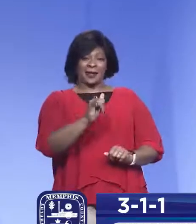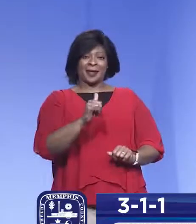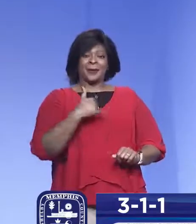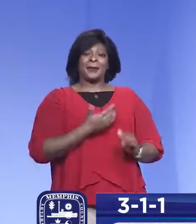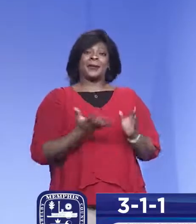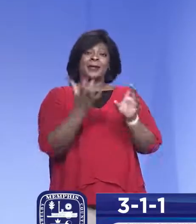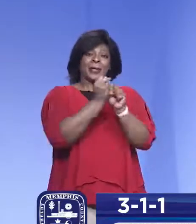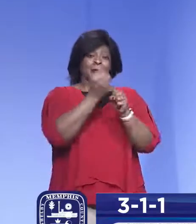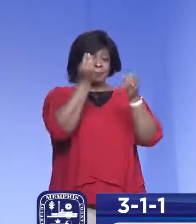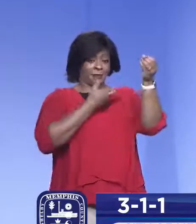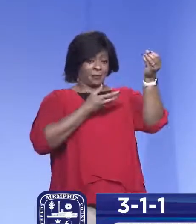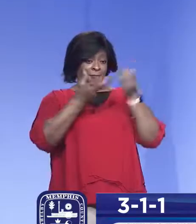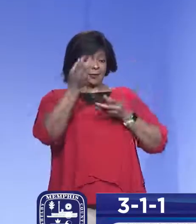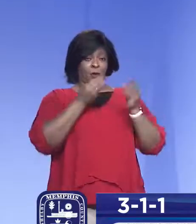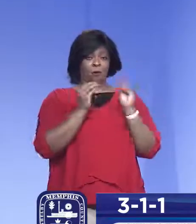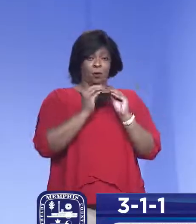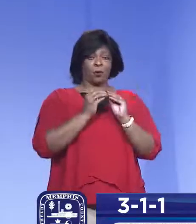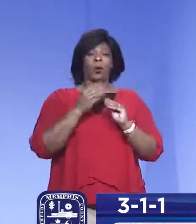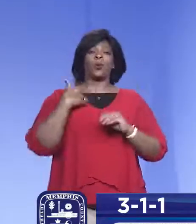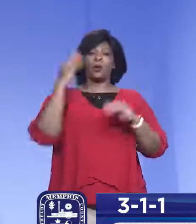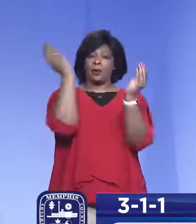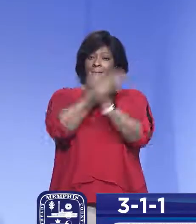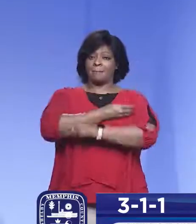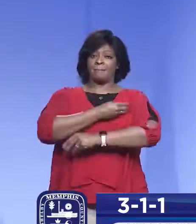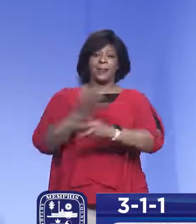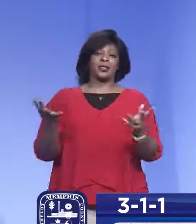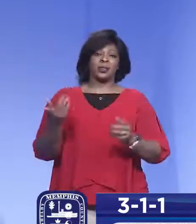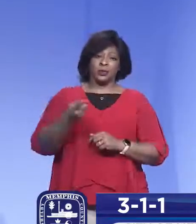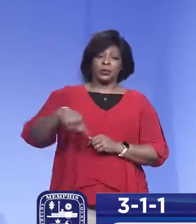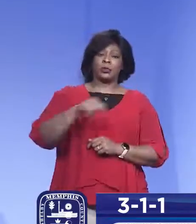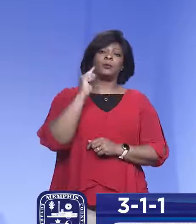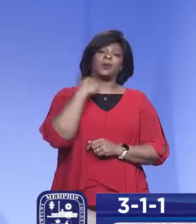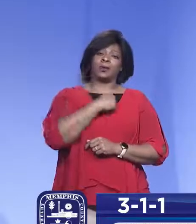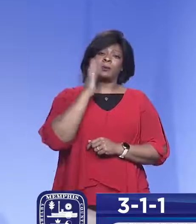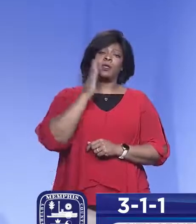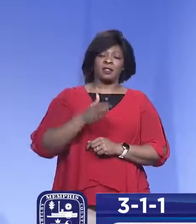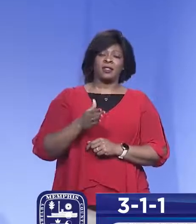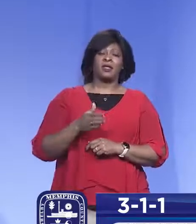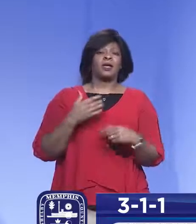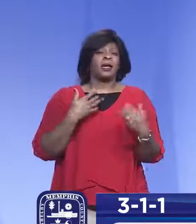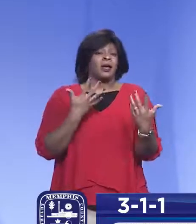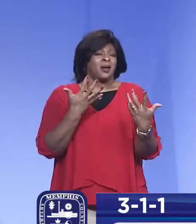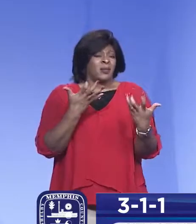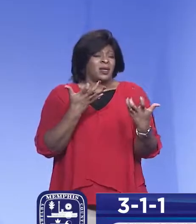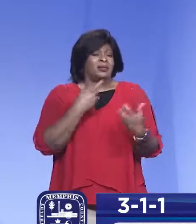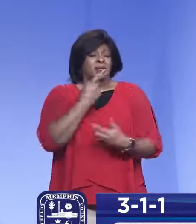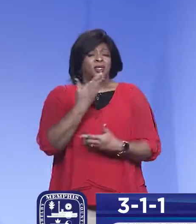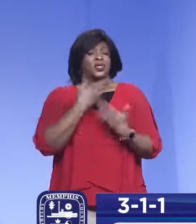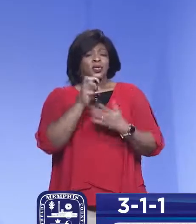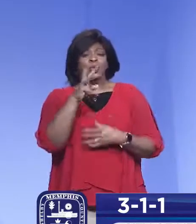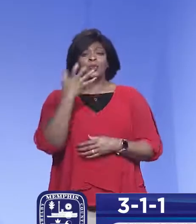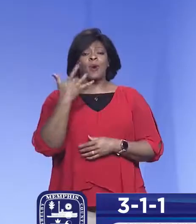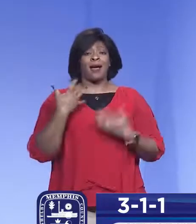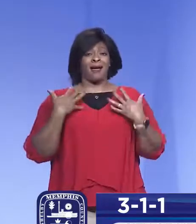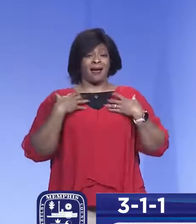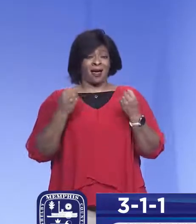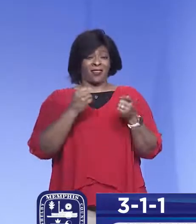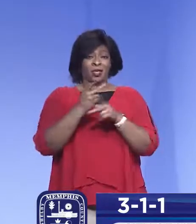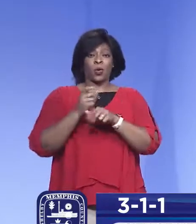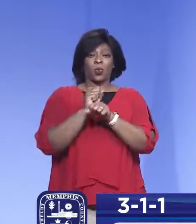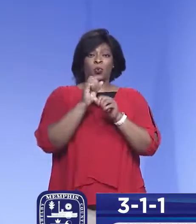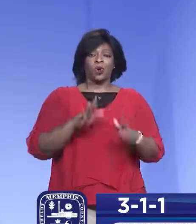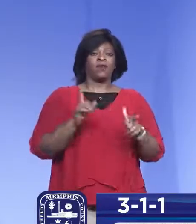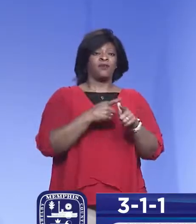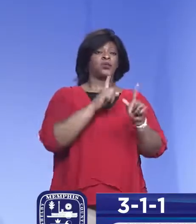more information, we will pass it along to you. I also want to say it's very good news because our healthcare workers and our